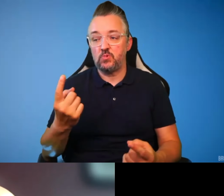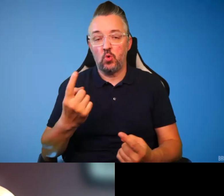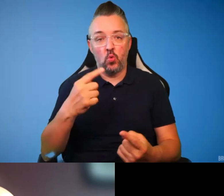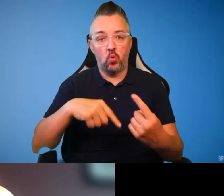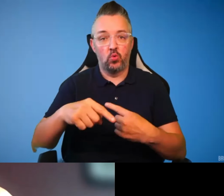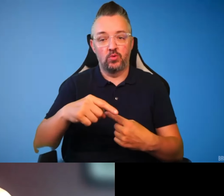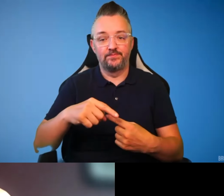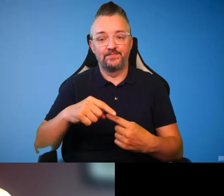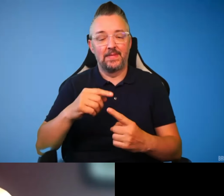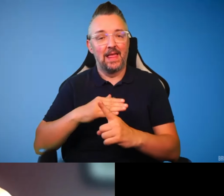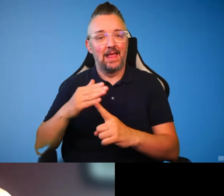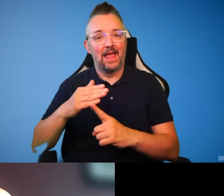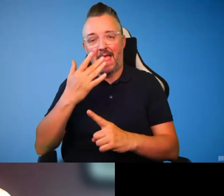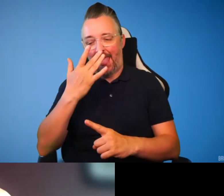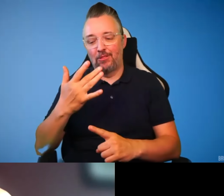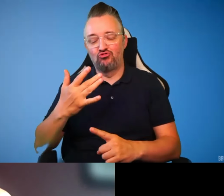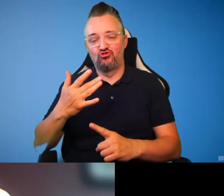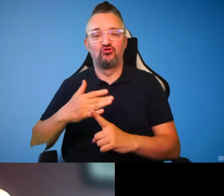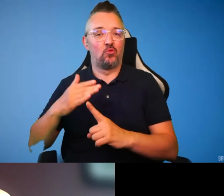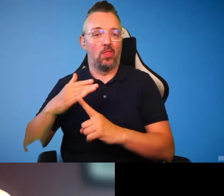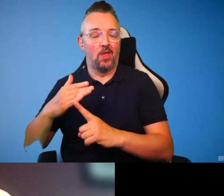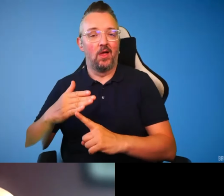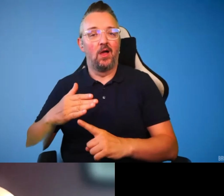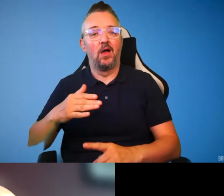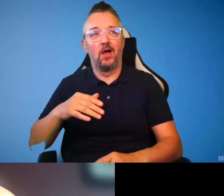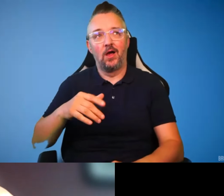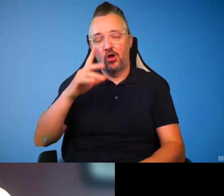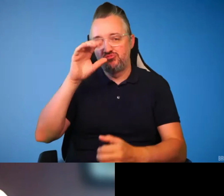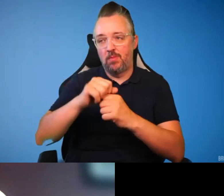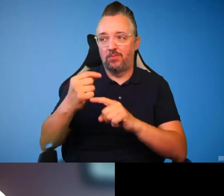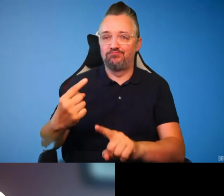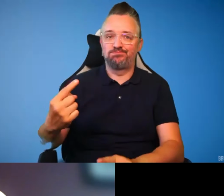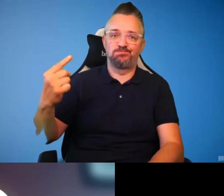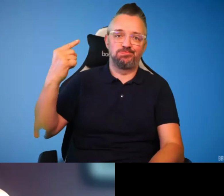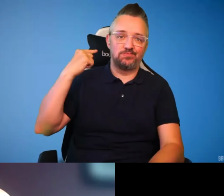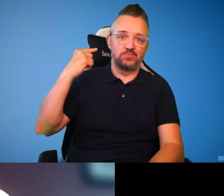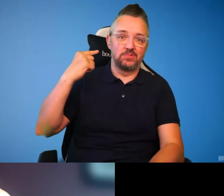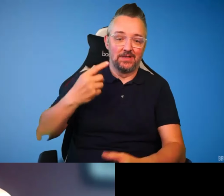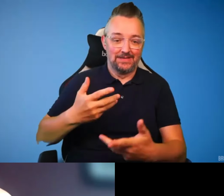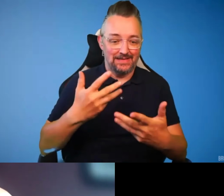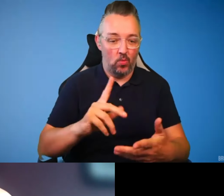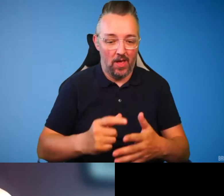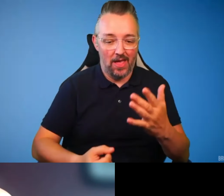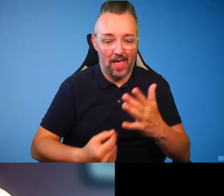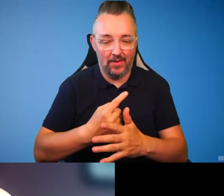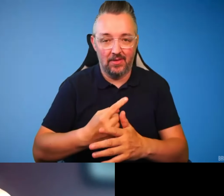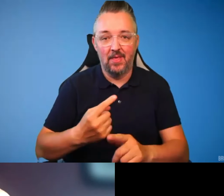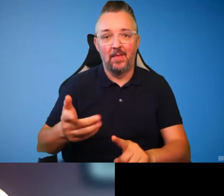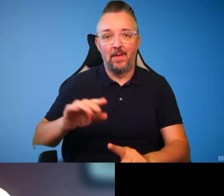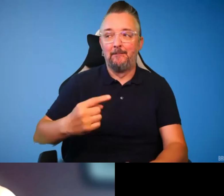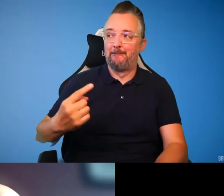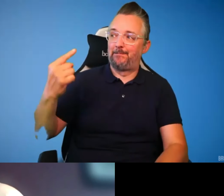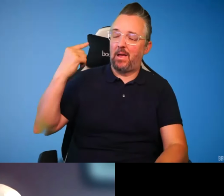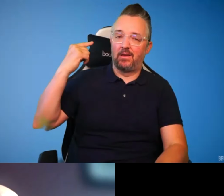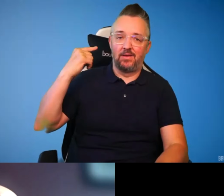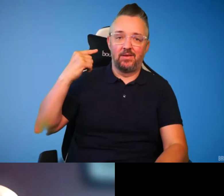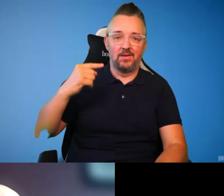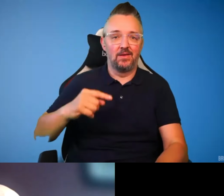there's a resonance around what's happening now with the early days, particularly